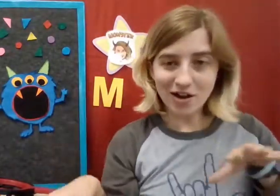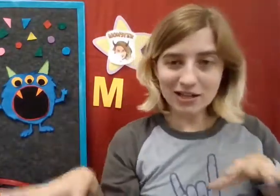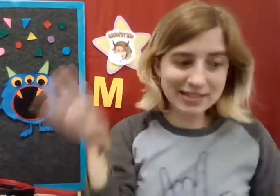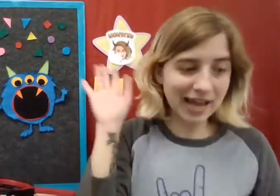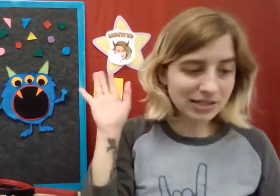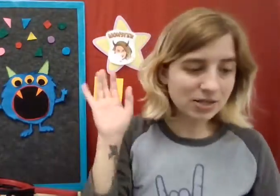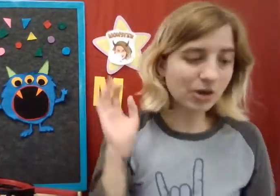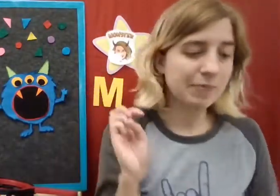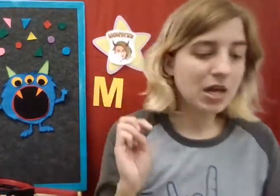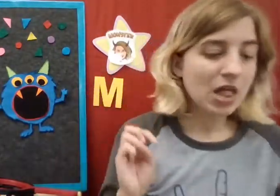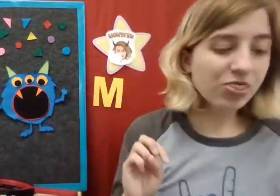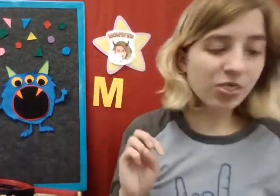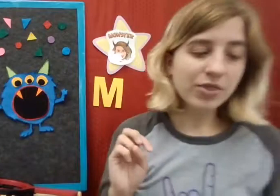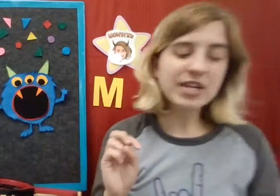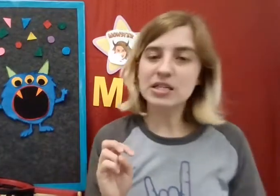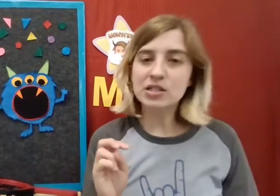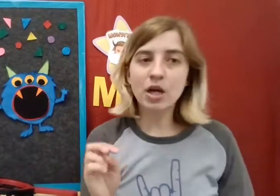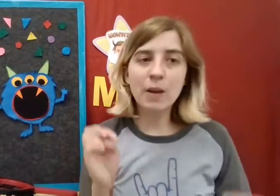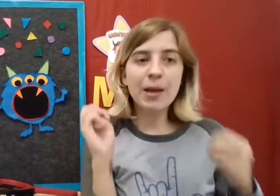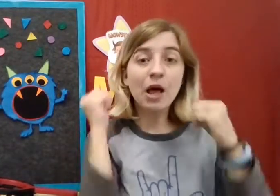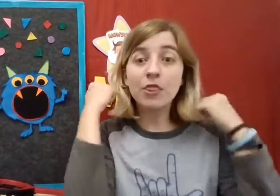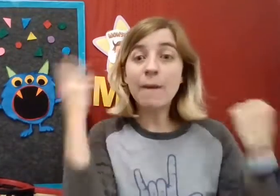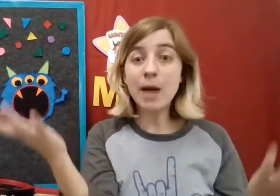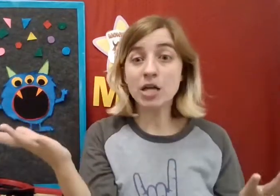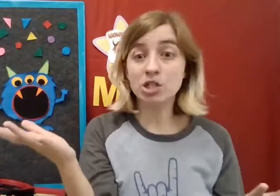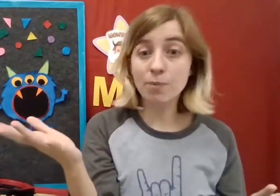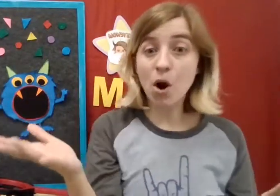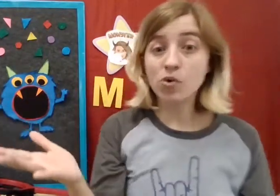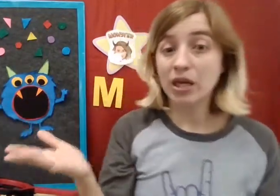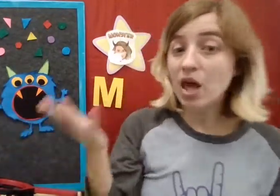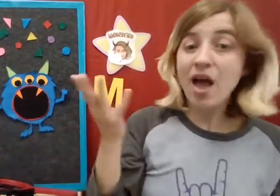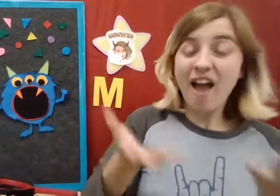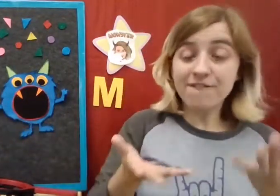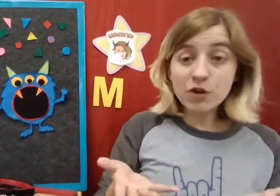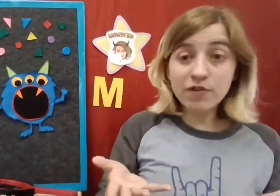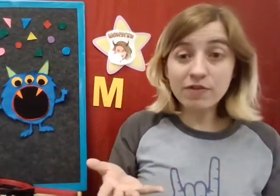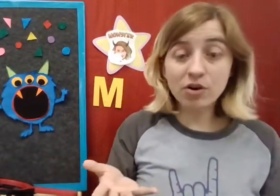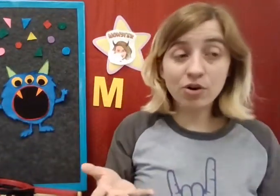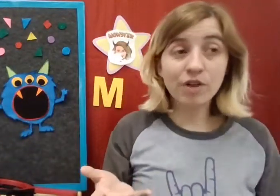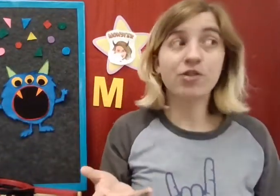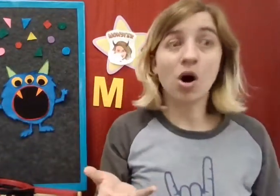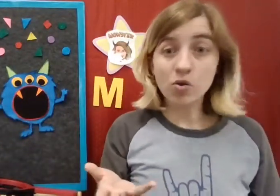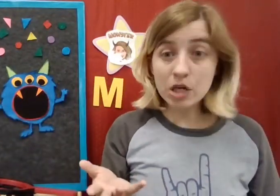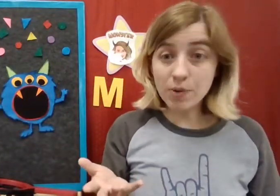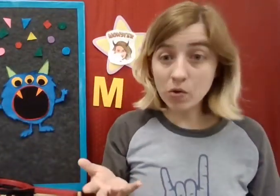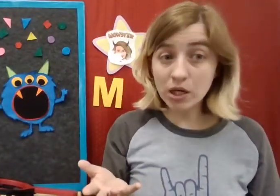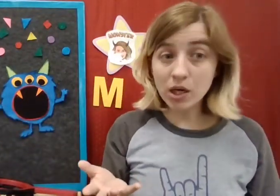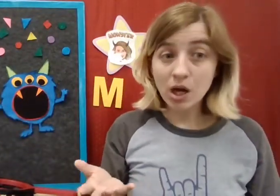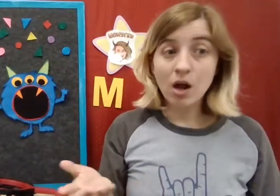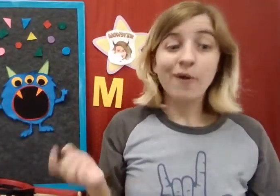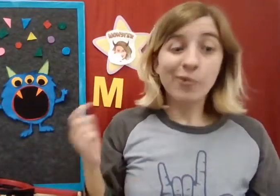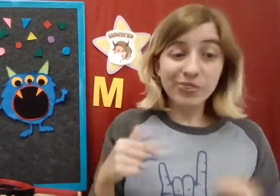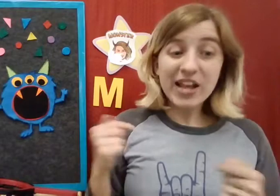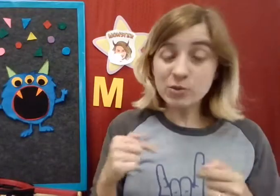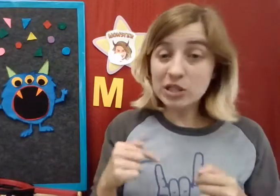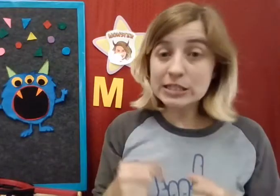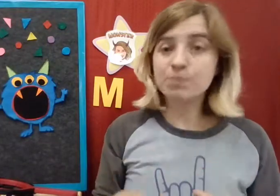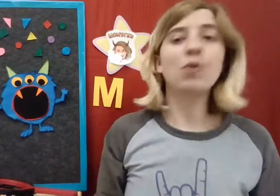and dance. Okay. This is gonna be the monster pokey. If you've ever heard of the hokey pokey, that's what this is, but we're